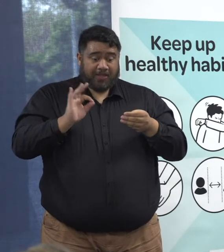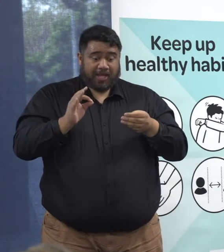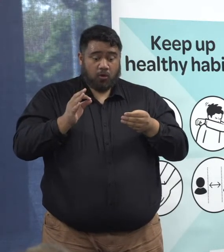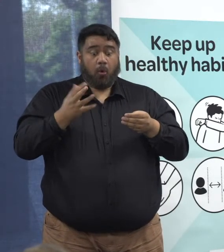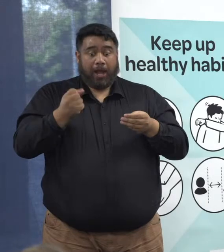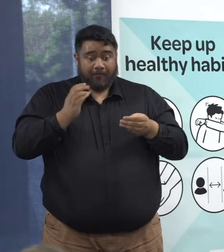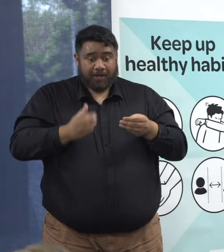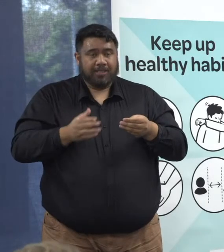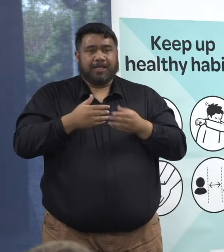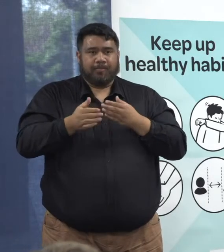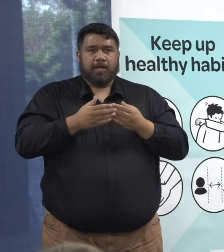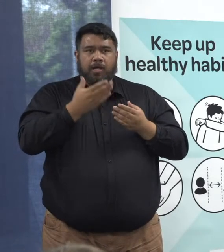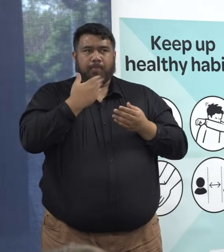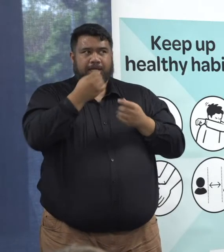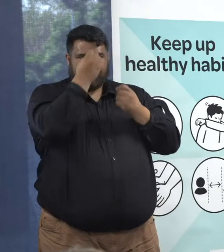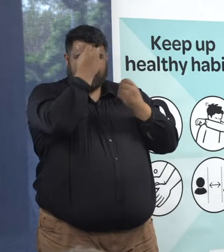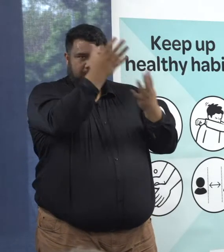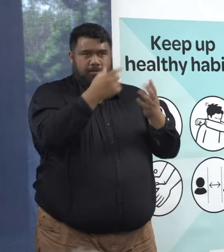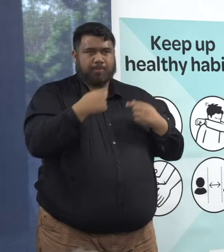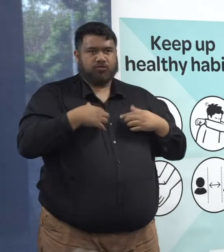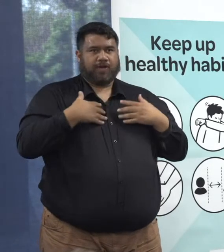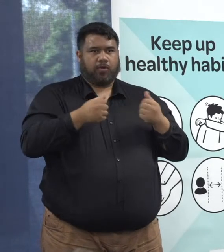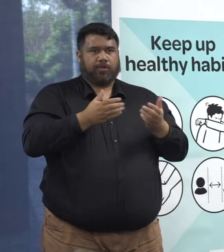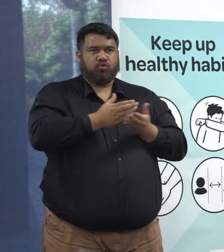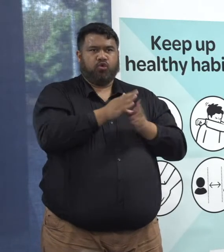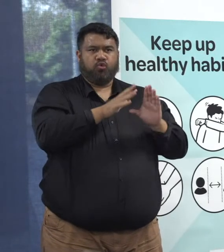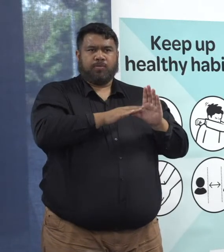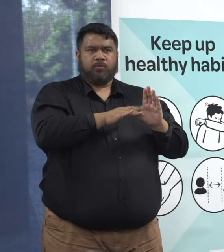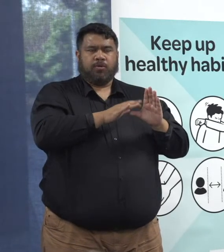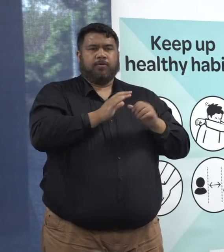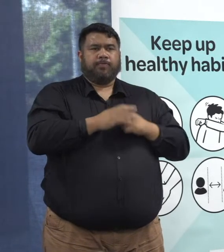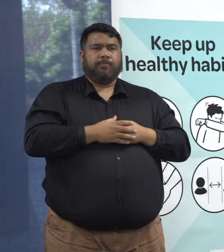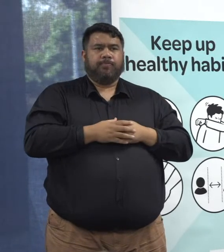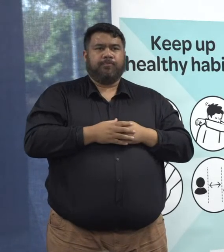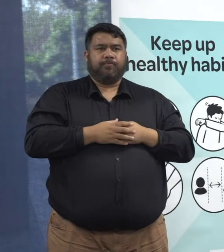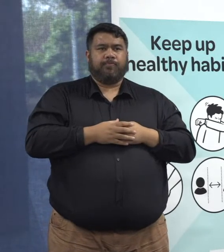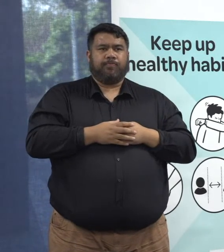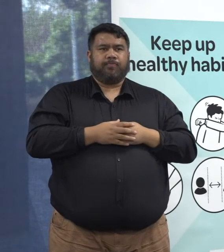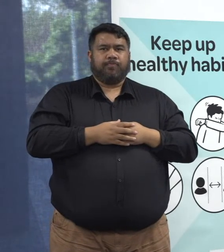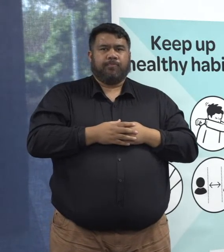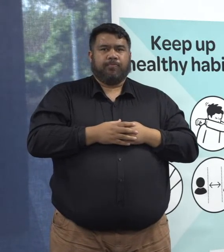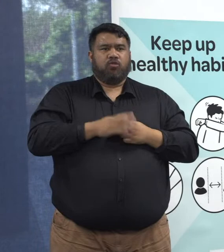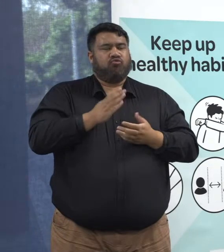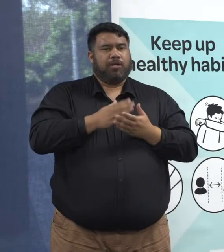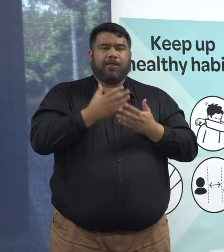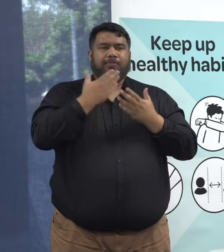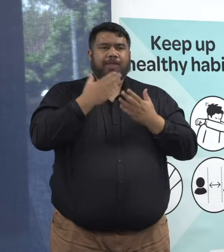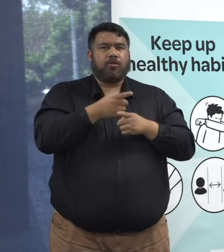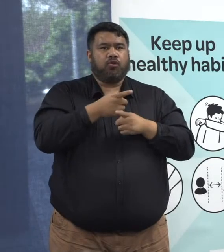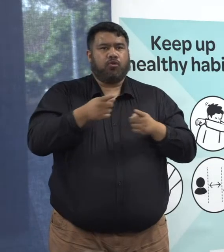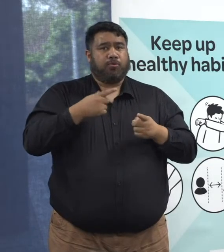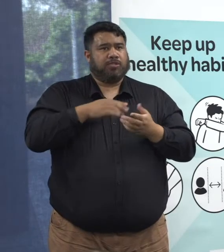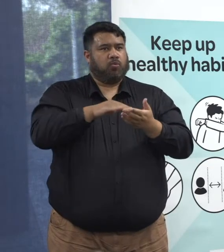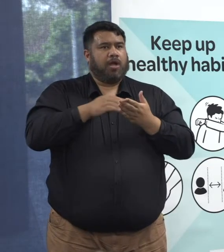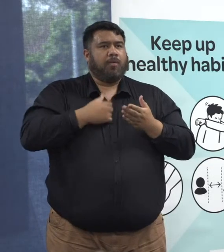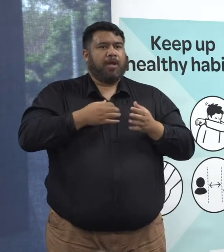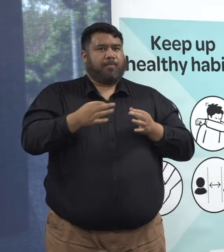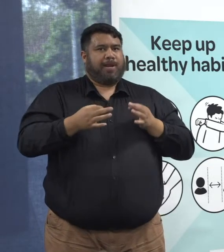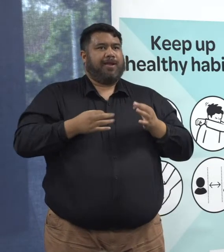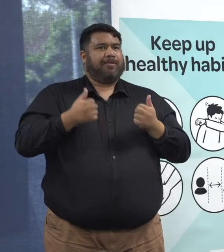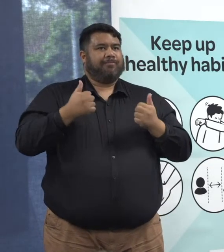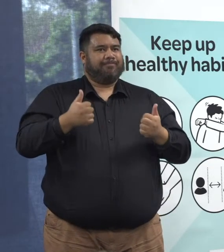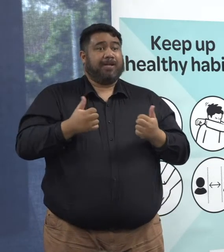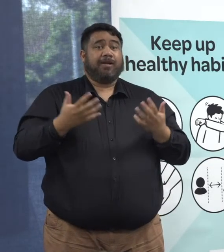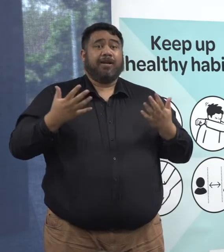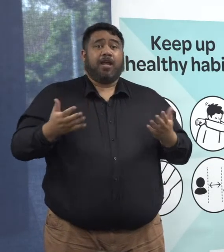To all those who have done so and continue to do so every day, thank you very much. It's absolutely important for our planning. So I'm happy